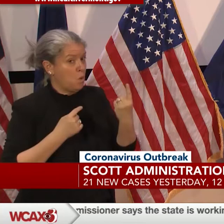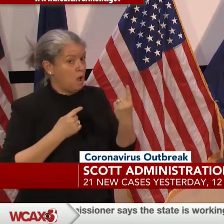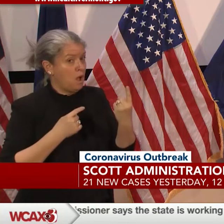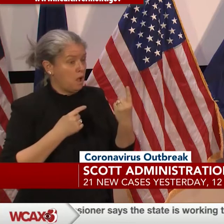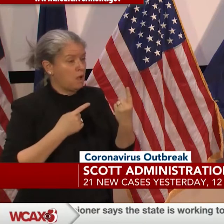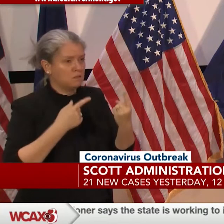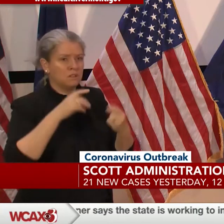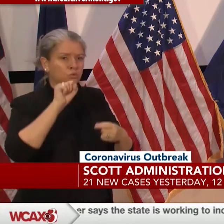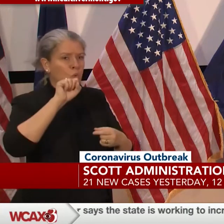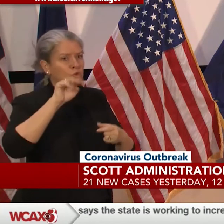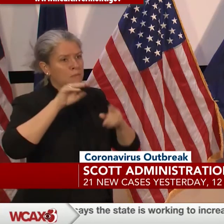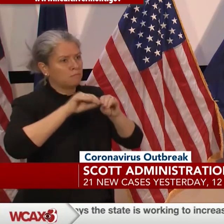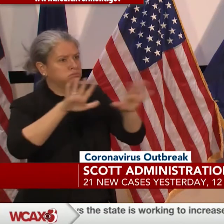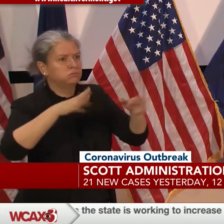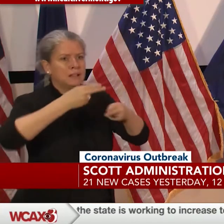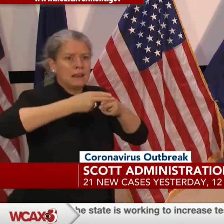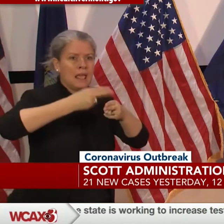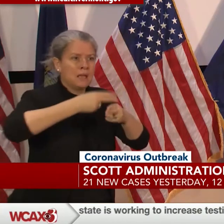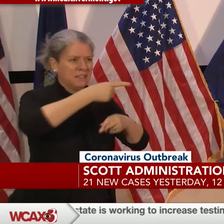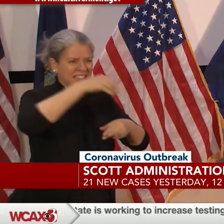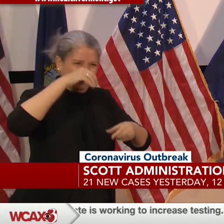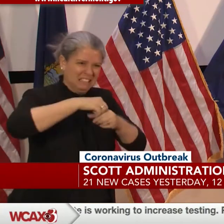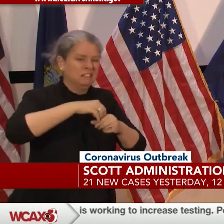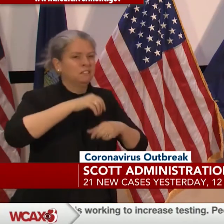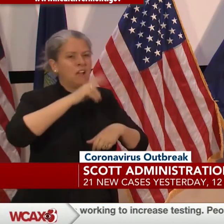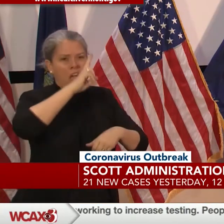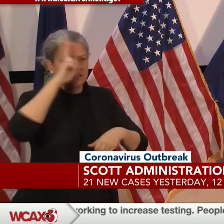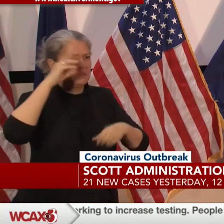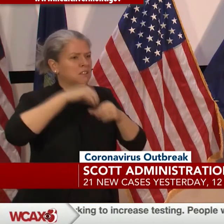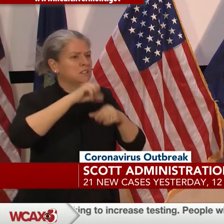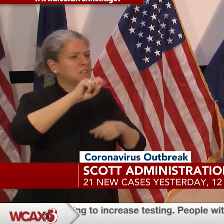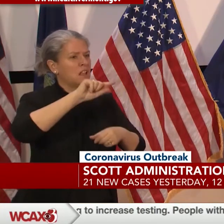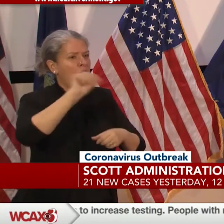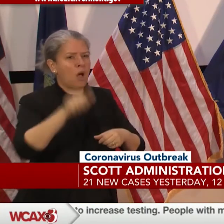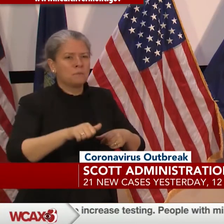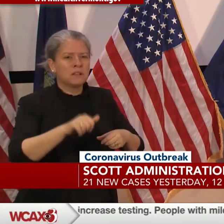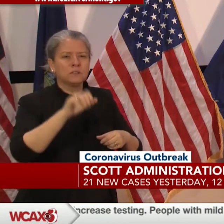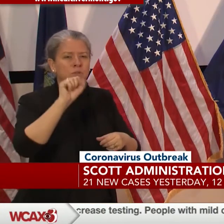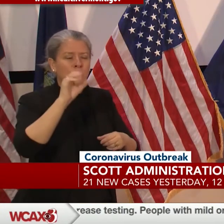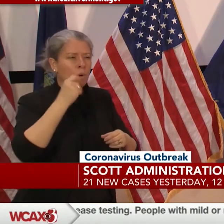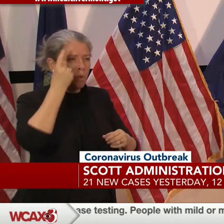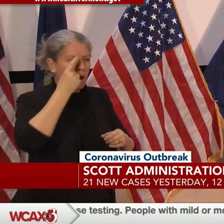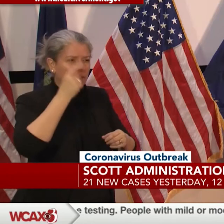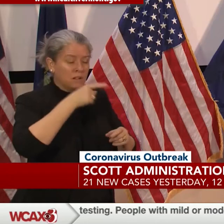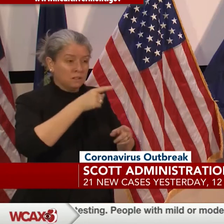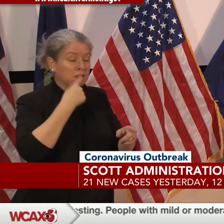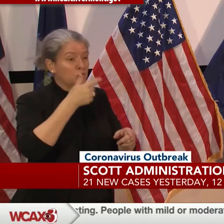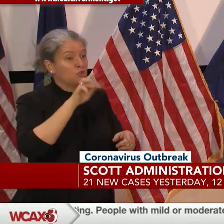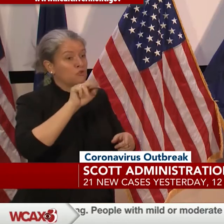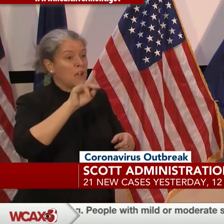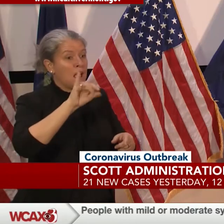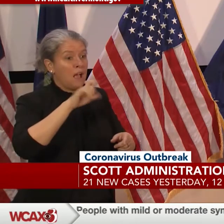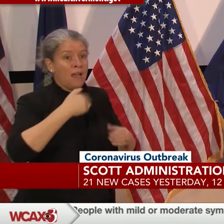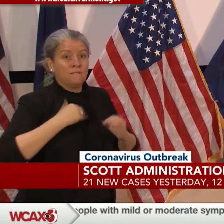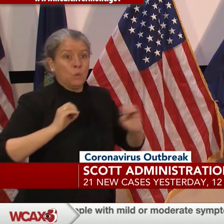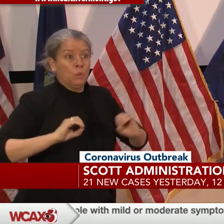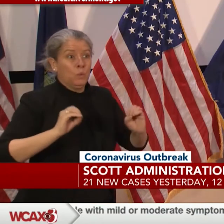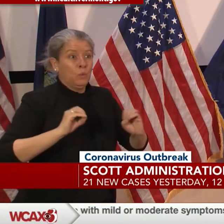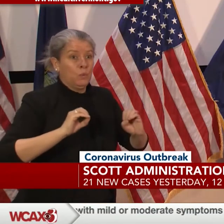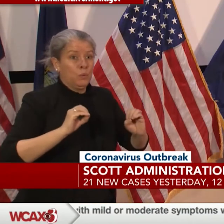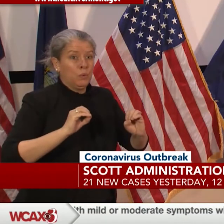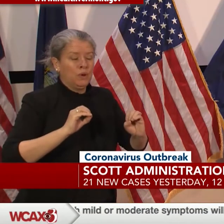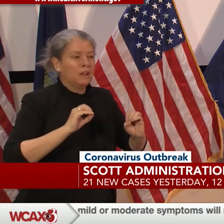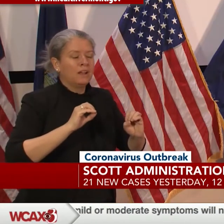was out on social media being in a St. Albans hospital. So is it that these Grand Isle cases, if there are any, are actually